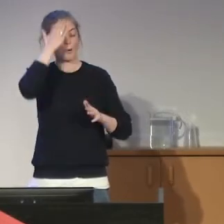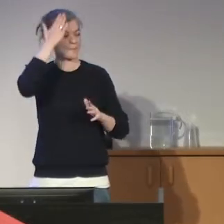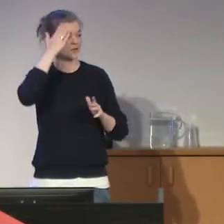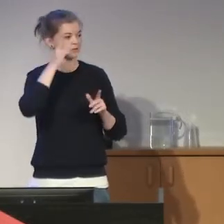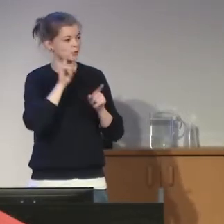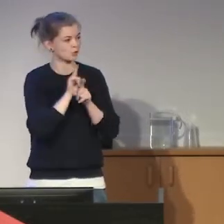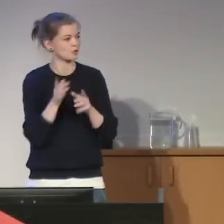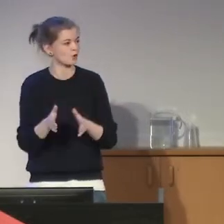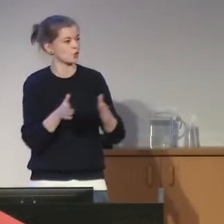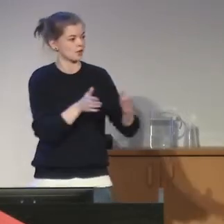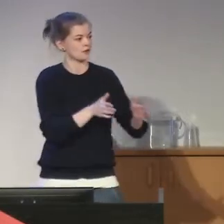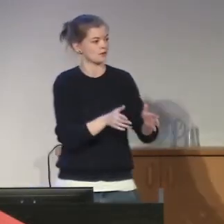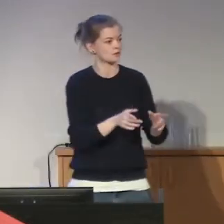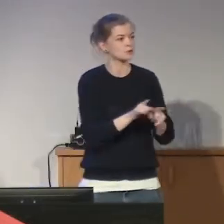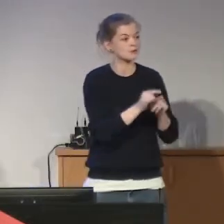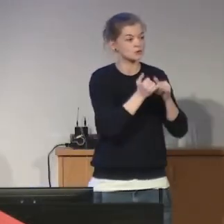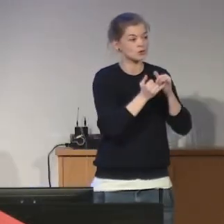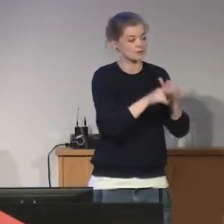first,